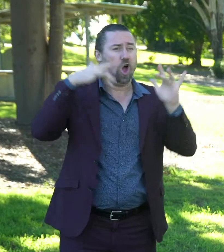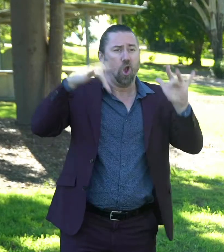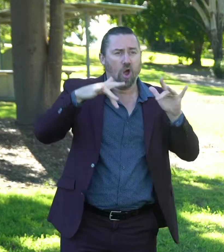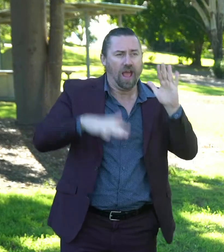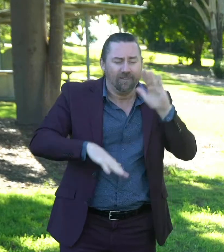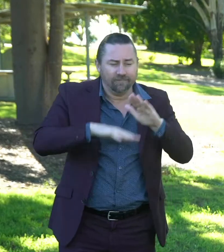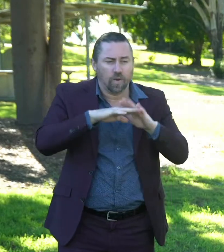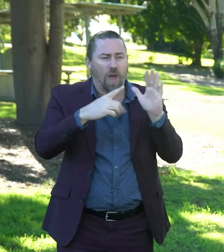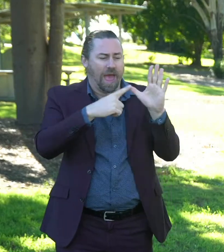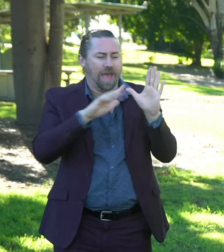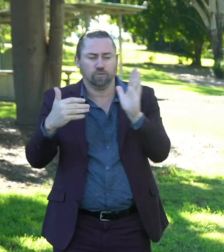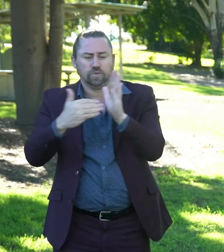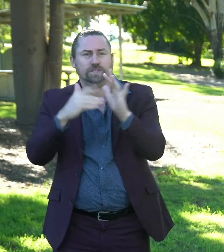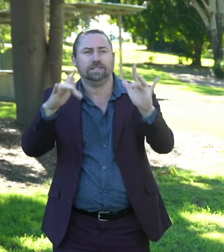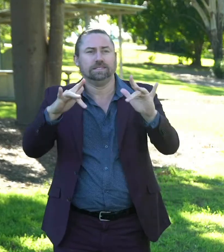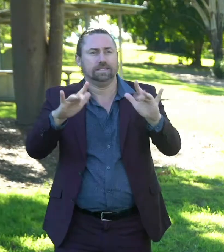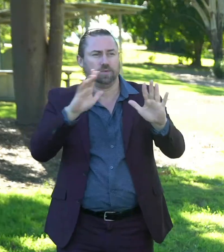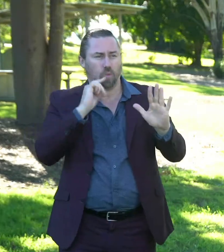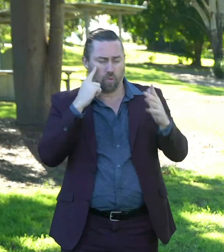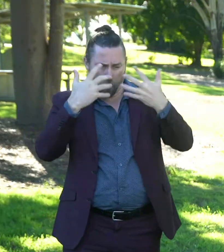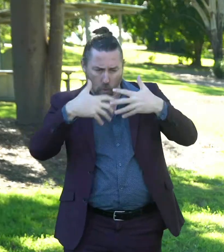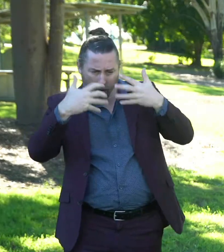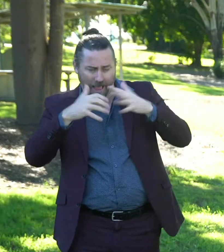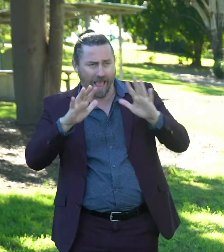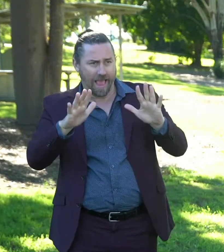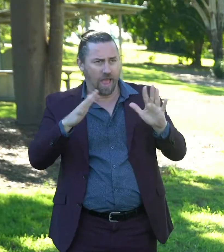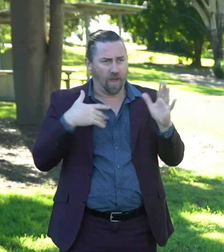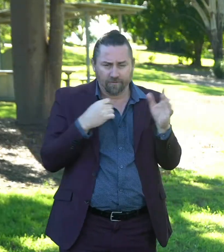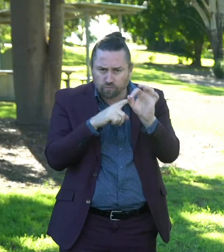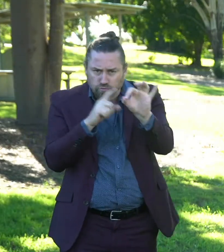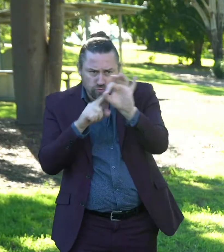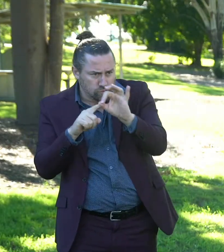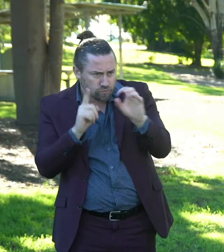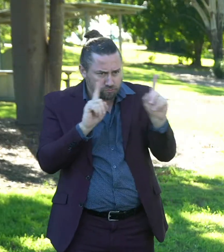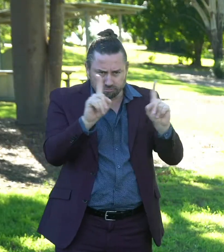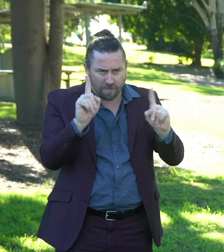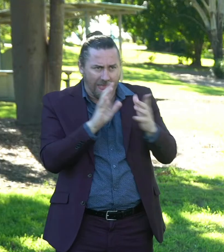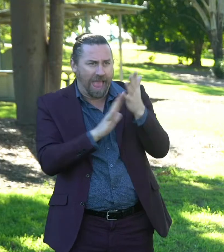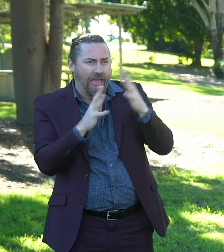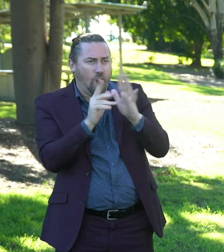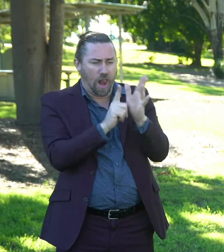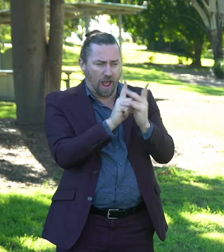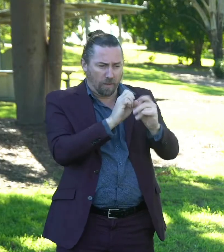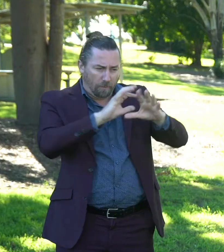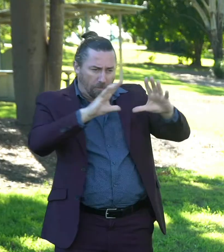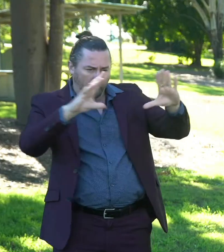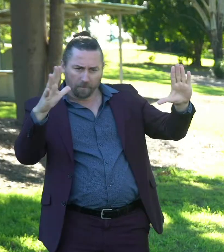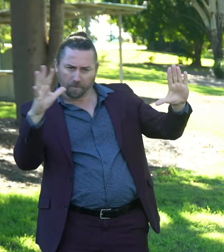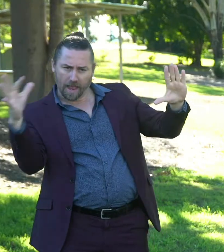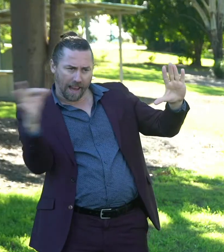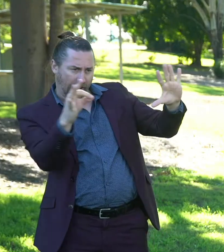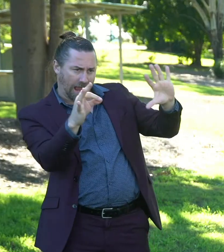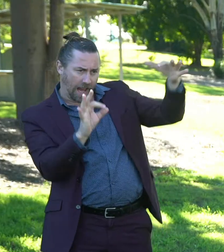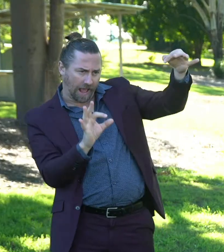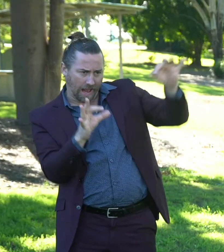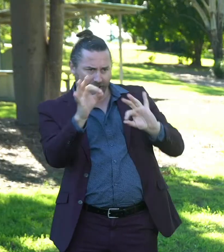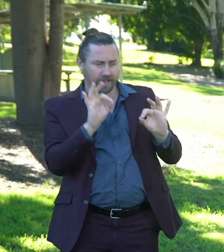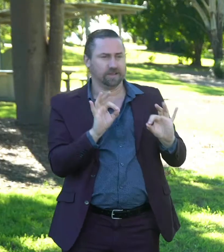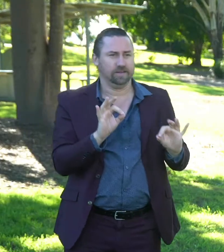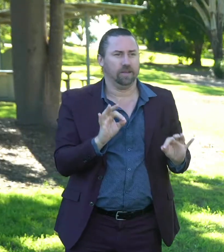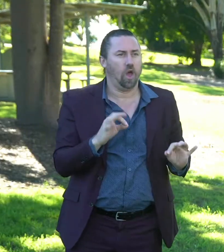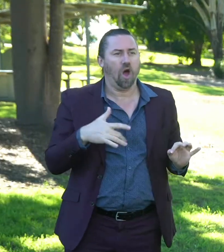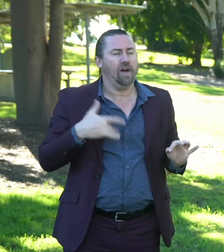through all of that at the moment to work. But I believe it's going to be part of that cluster. I don't think there's